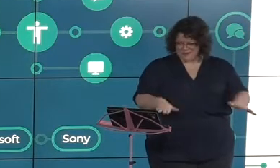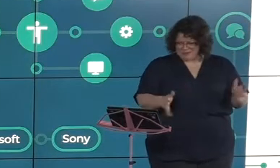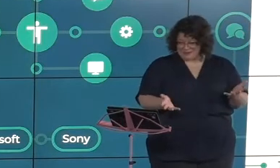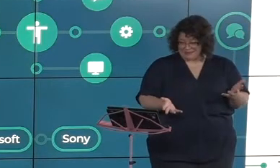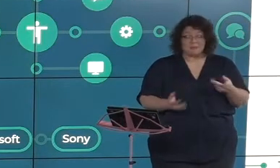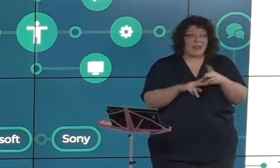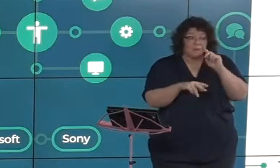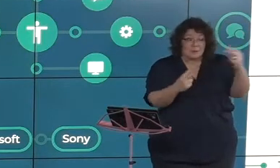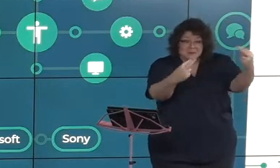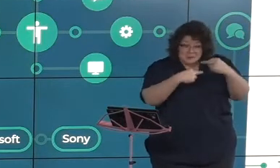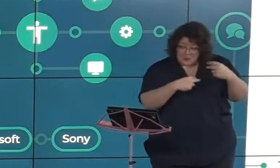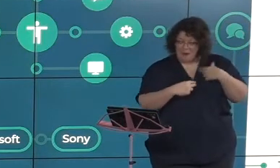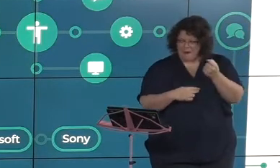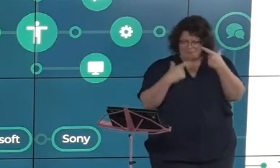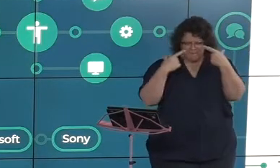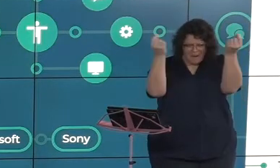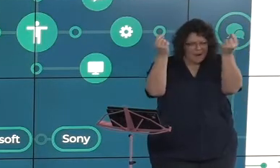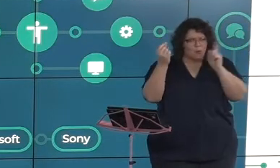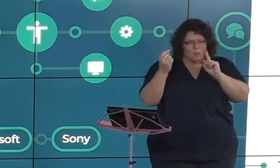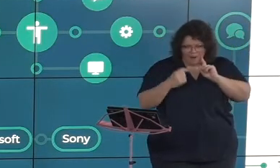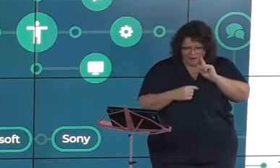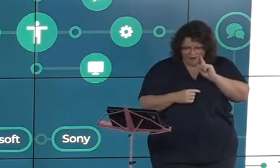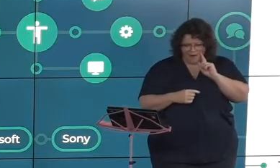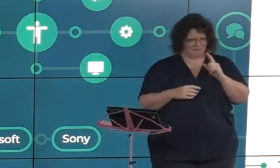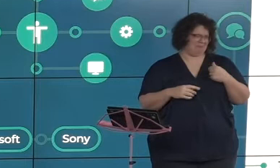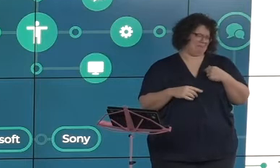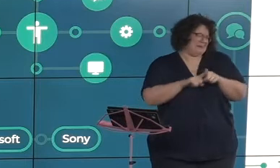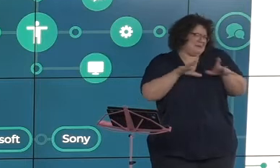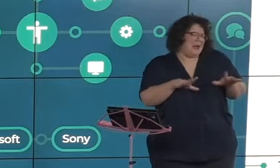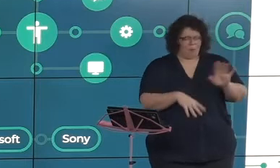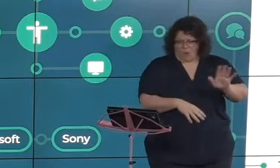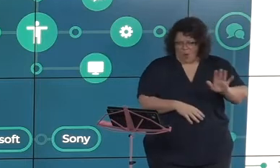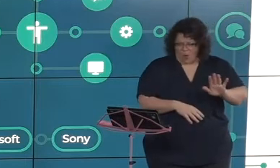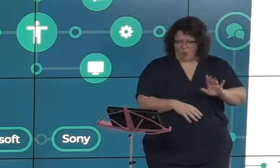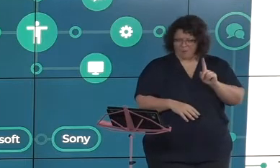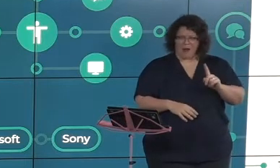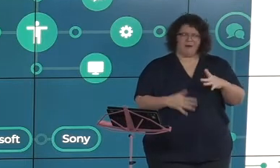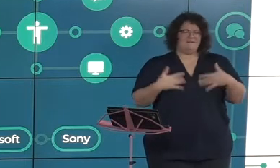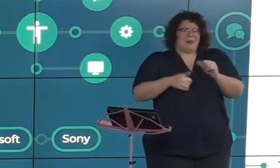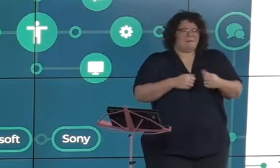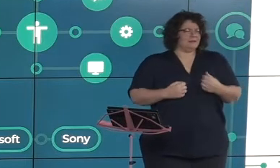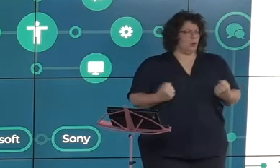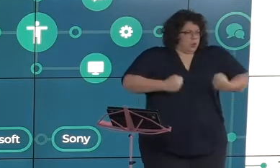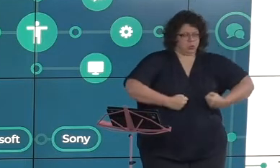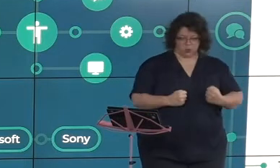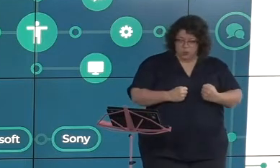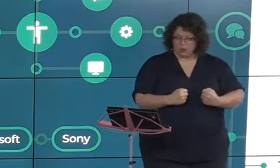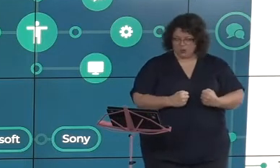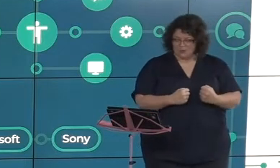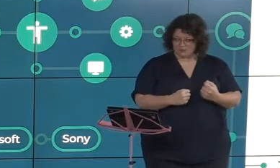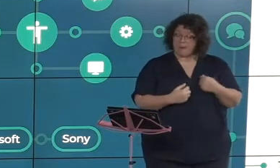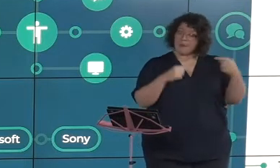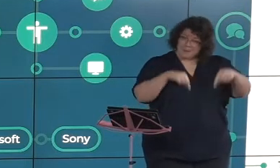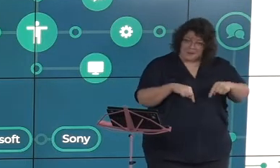bit, and also to talk about The Valuable 500, which is this film that it sort of really explains why we're here.